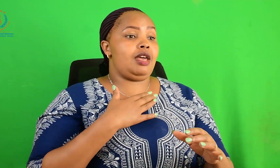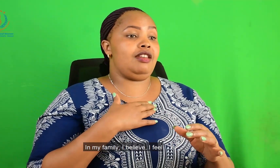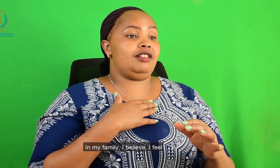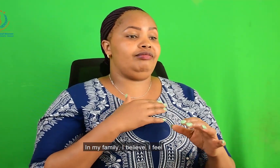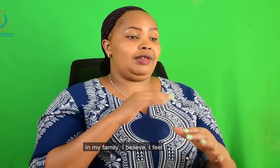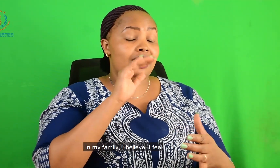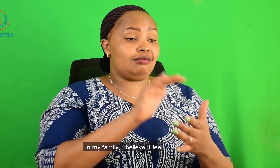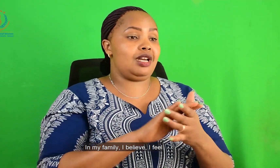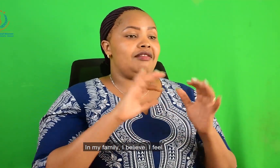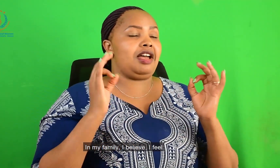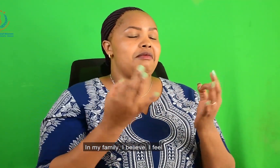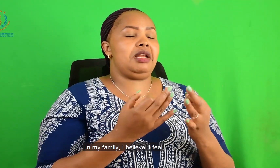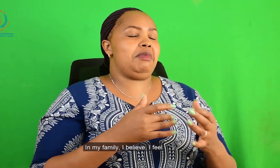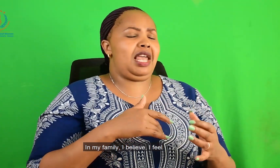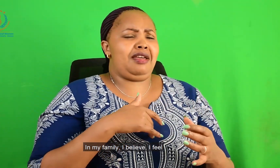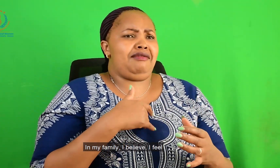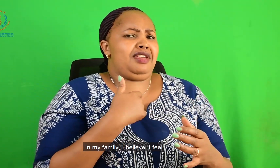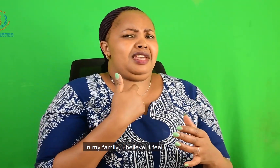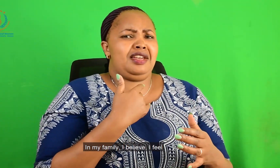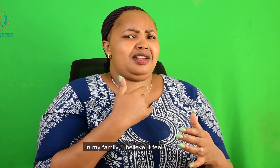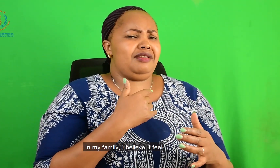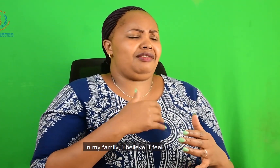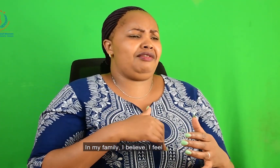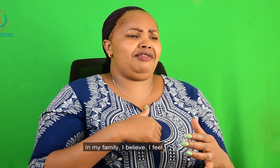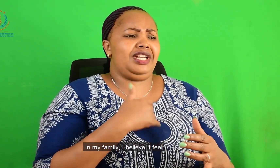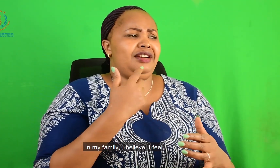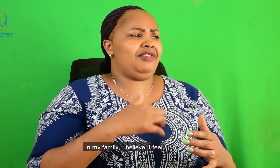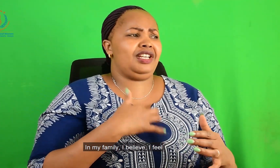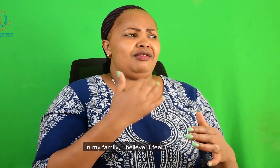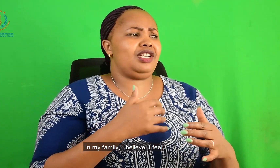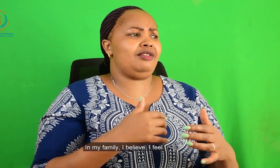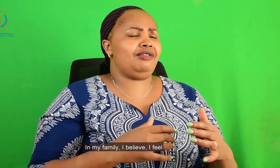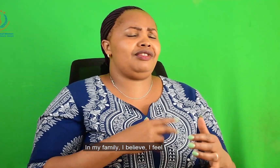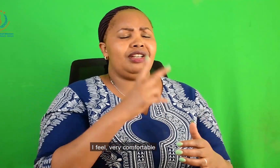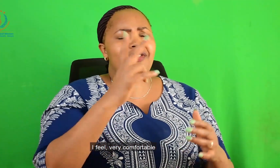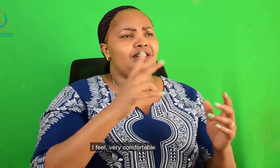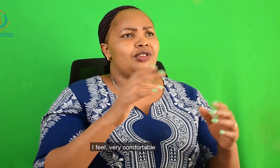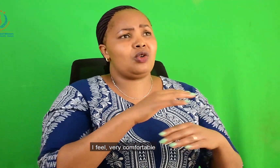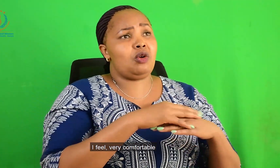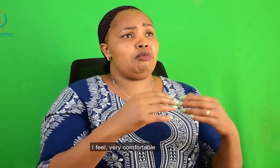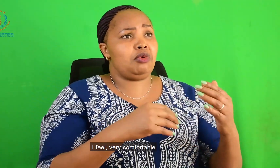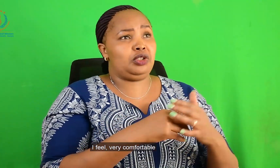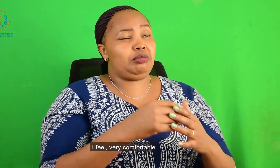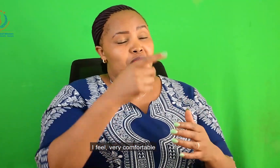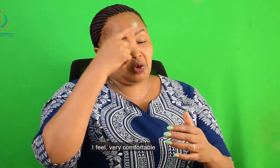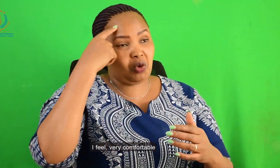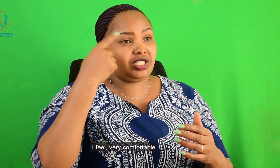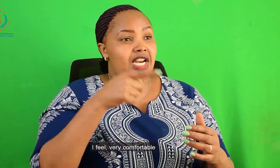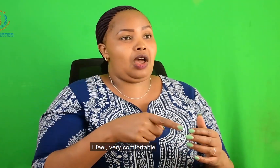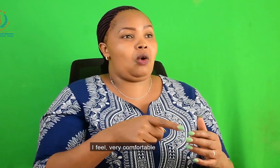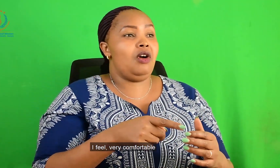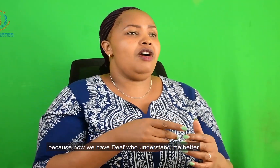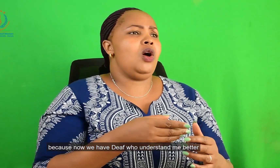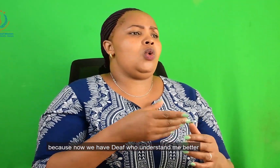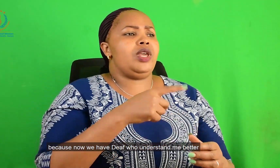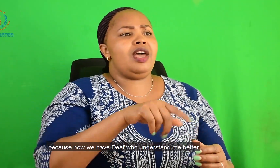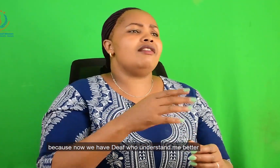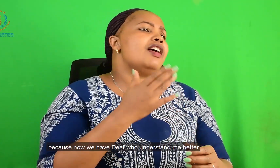In my family, I believe I feel very comfortable, because now we